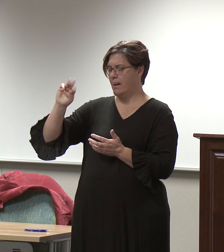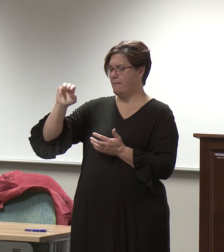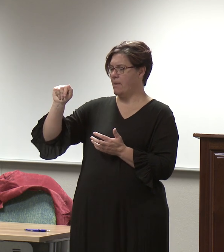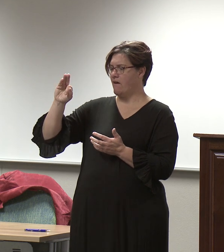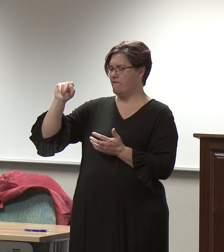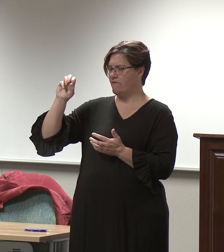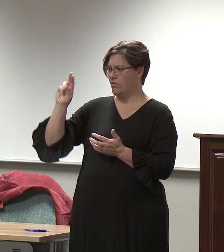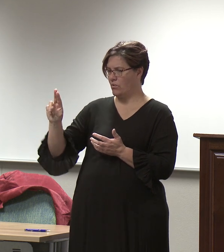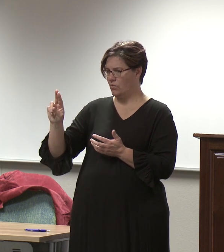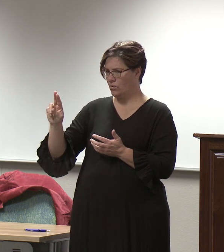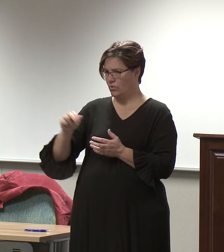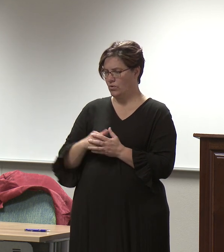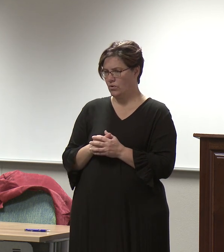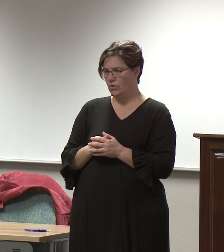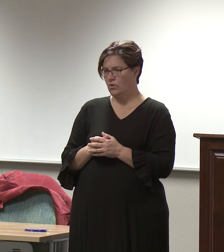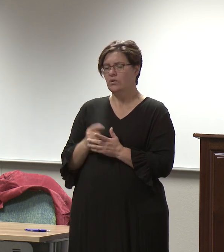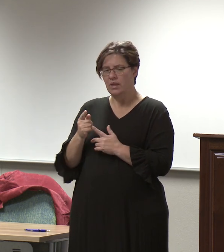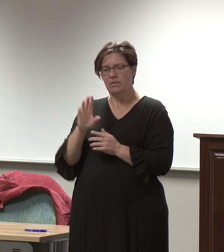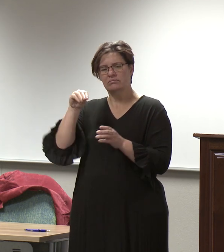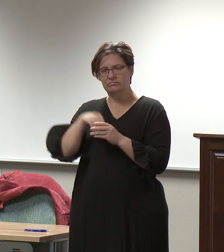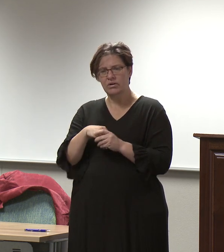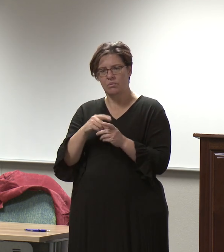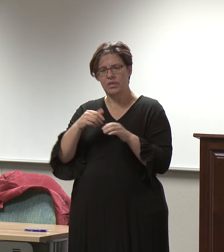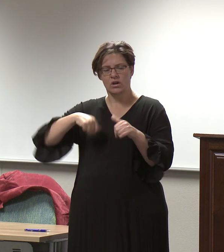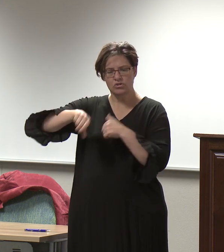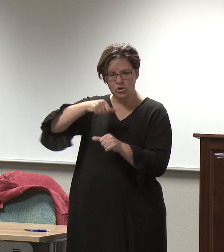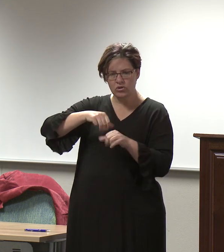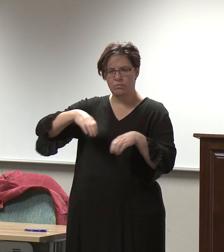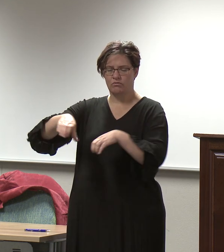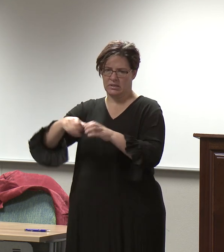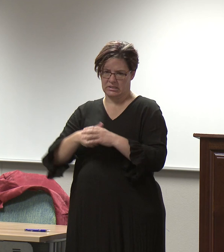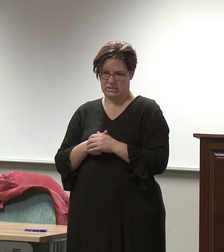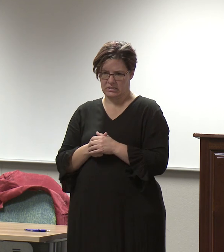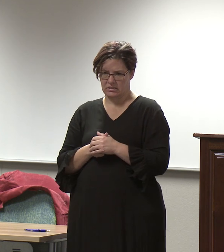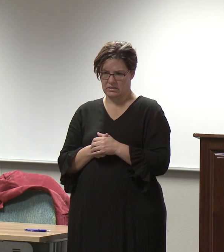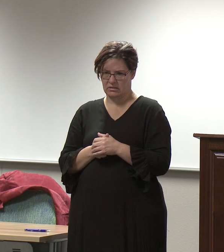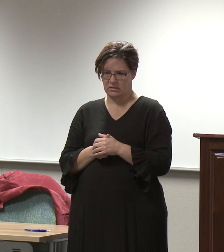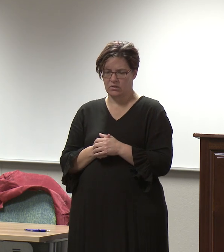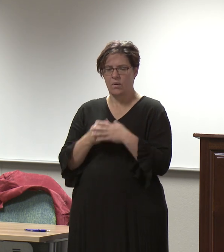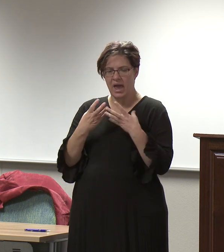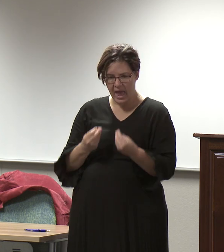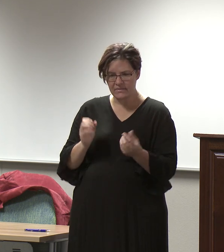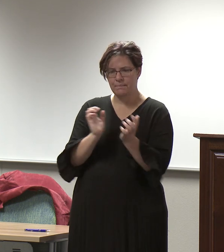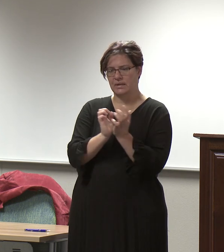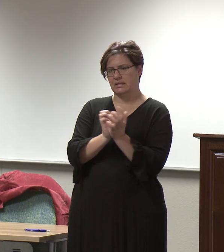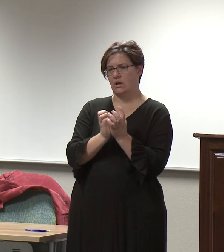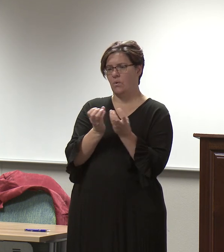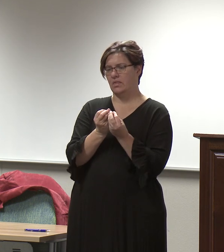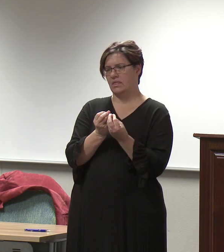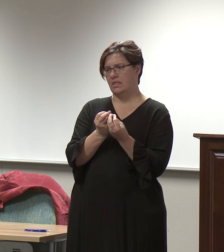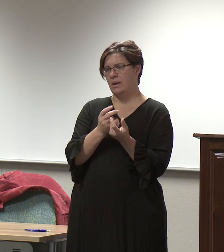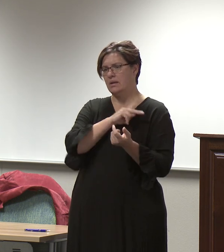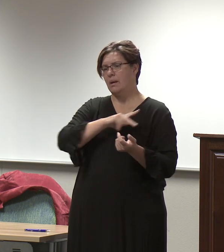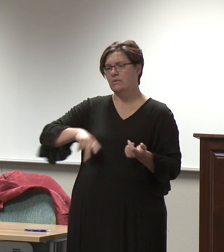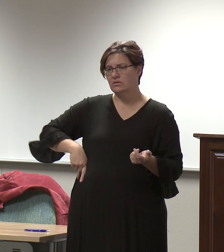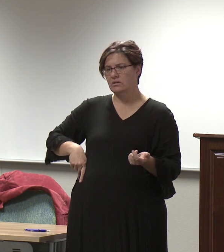the president of Via Campesina. So I was there with social movements. On Saturday, we were going to have a meeting, but the president couldn't,